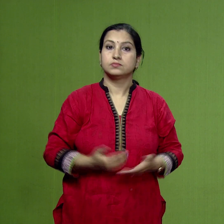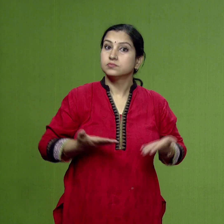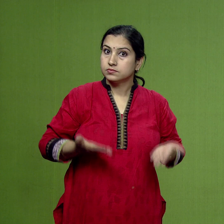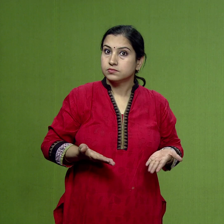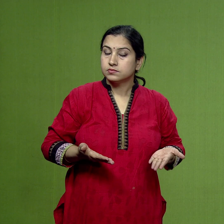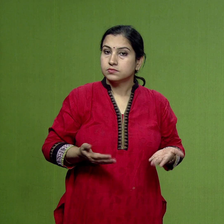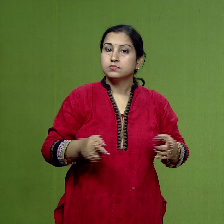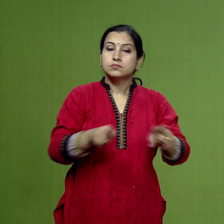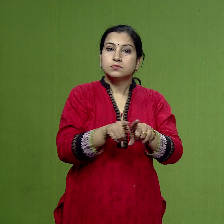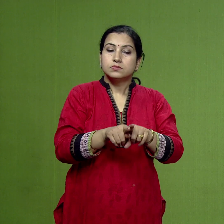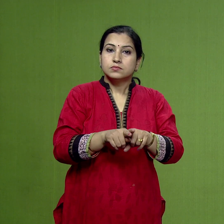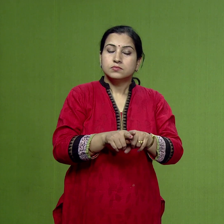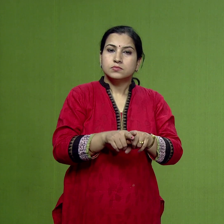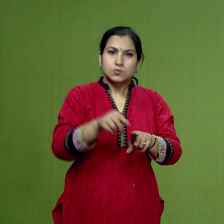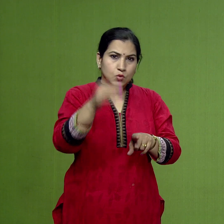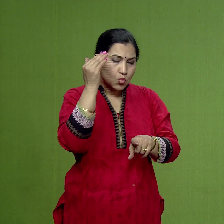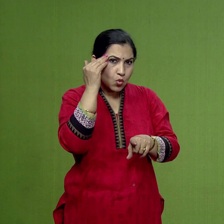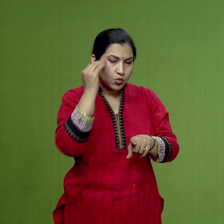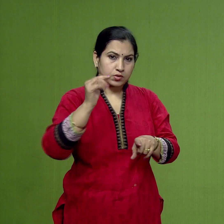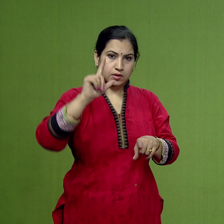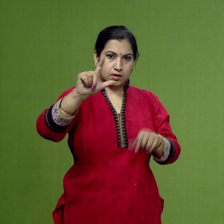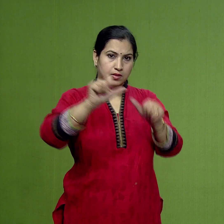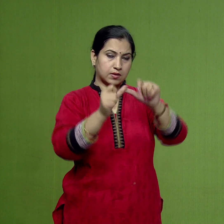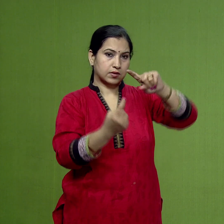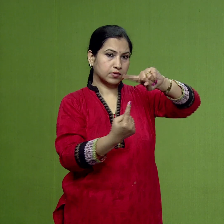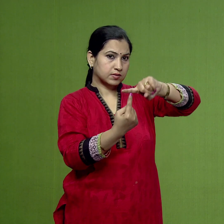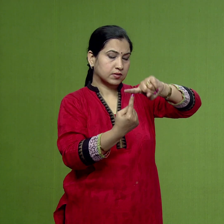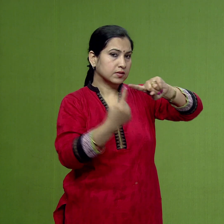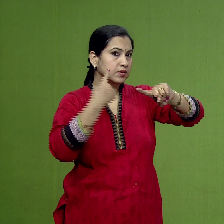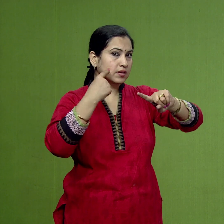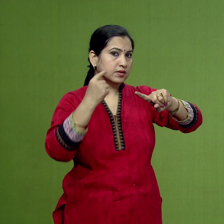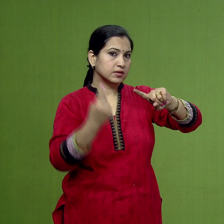So, the definition of a latitude and a longitude can be summarized as: